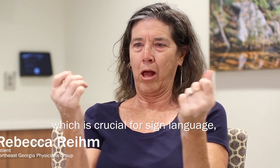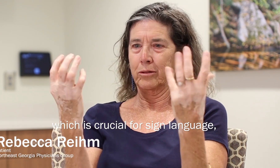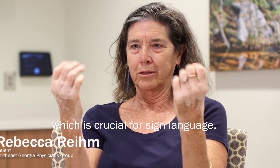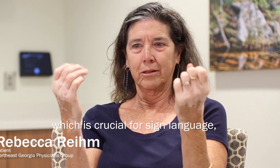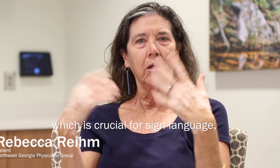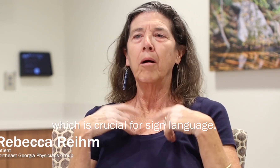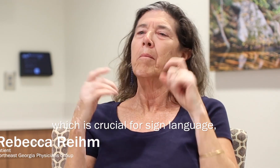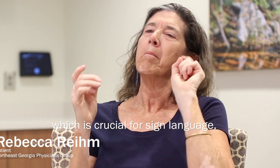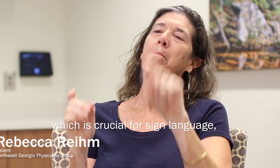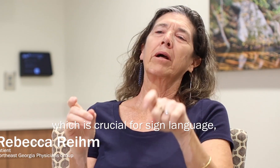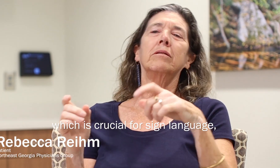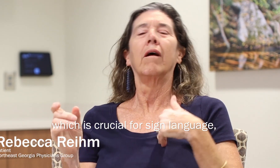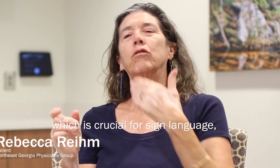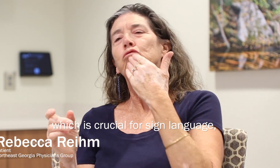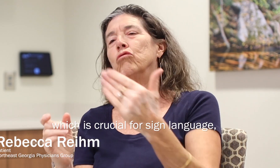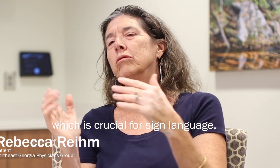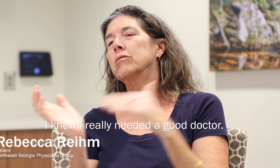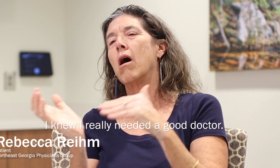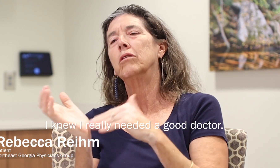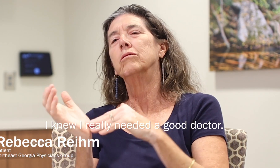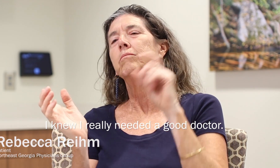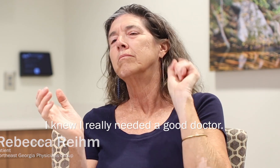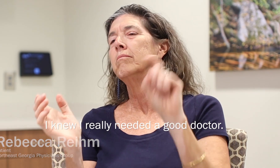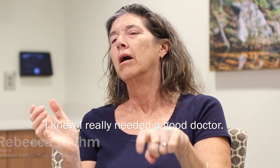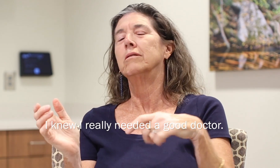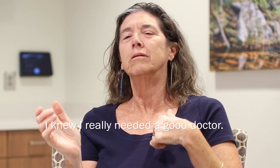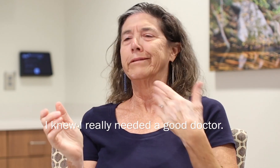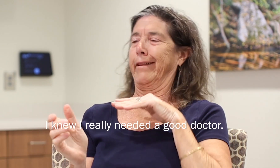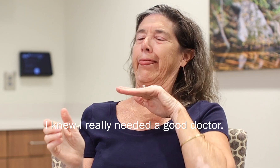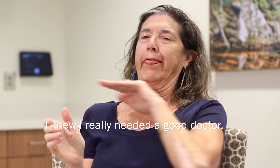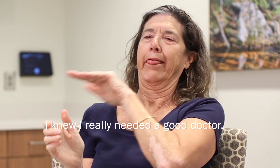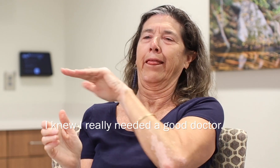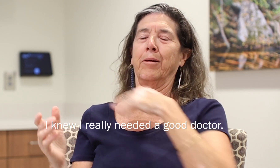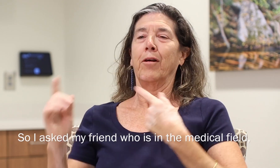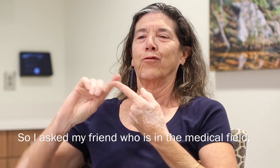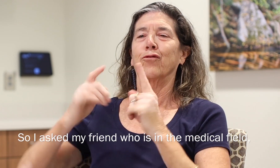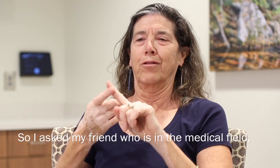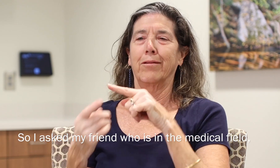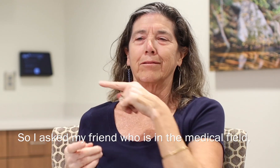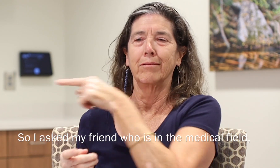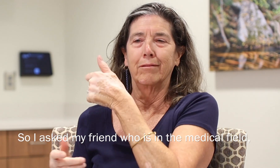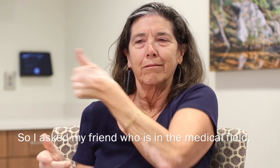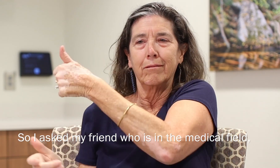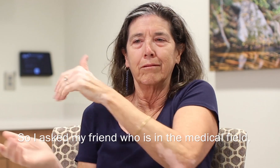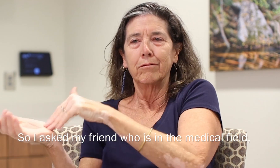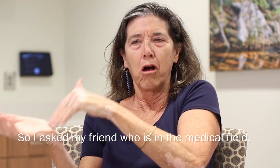which is crucial for sign language, I knew I really needed a good doctor. So I asked my friend